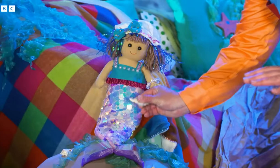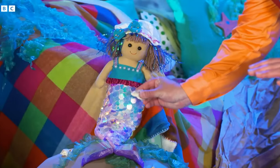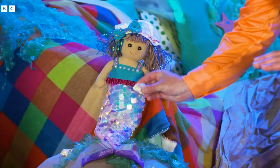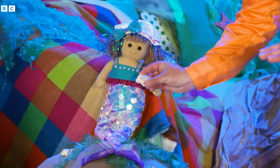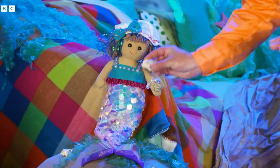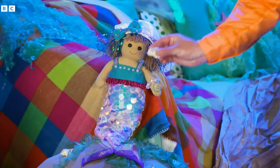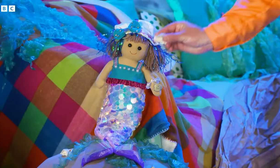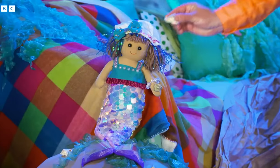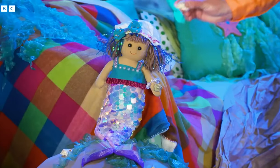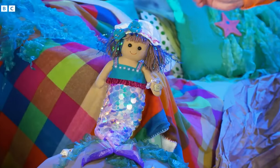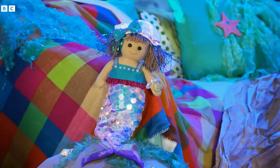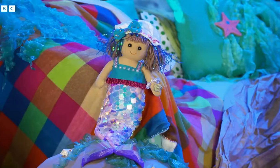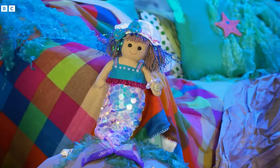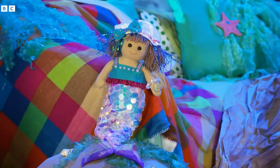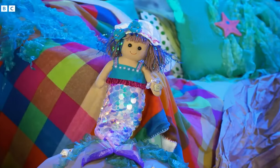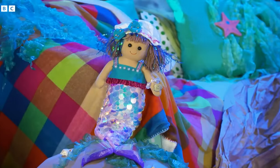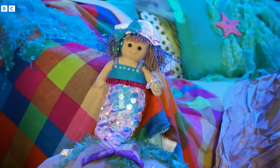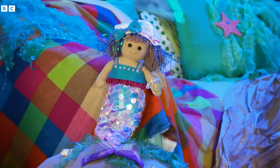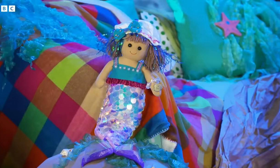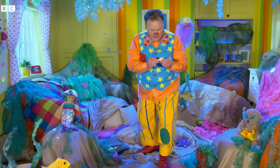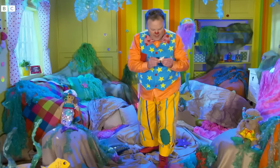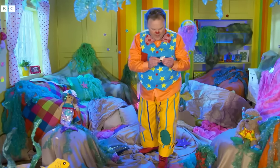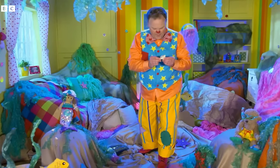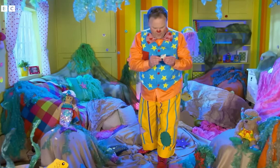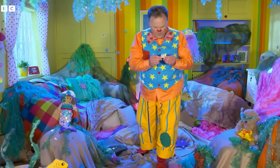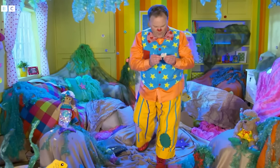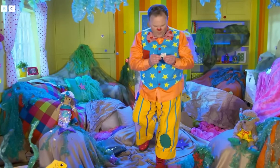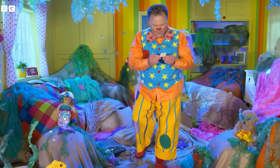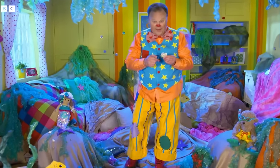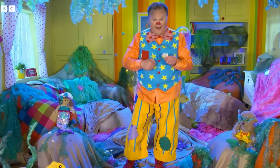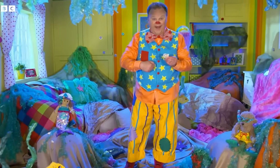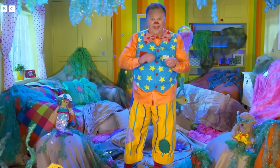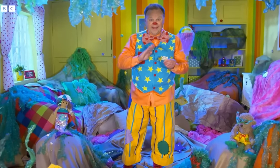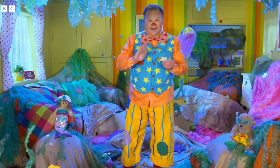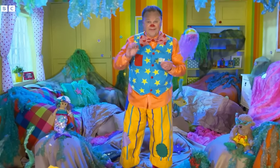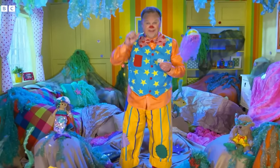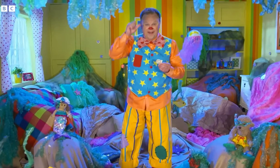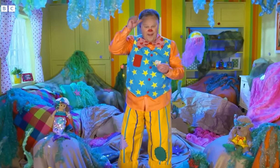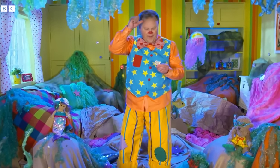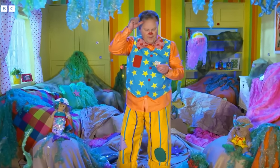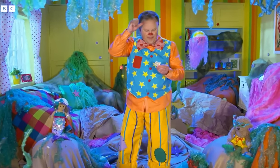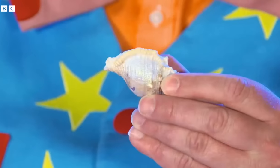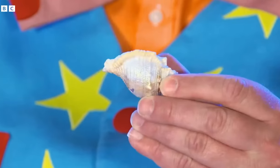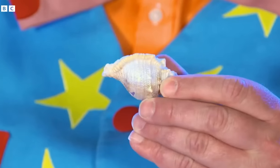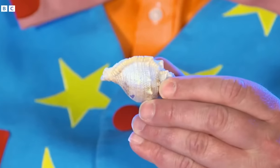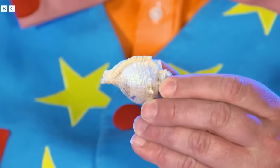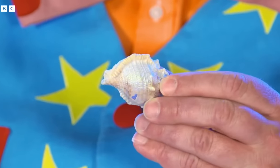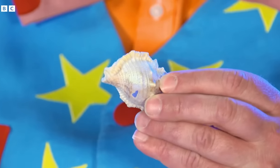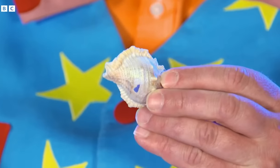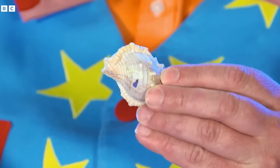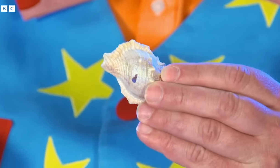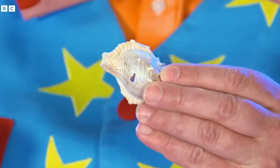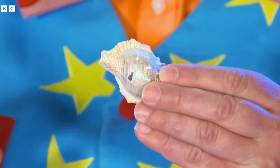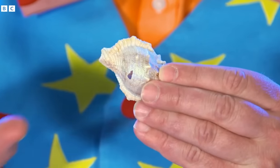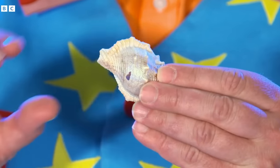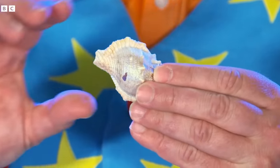Do you think that's treasure, Mr. Tumble? Ooh, I don't know. Maybe. It's